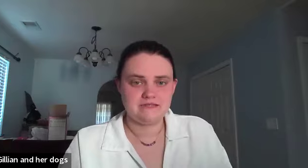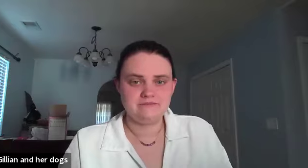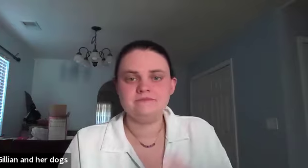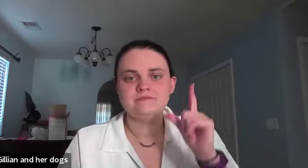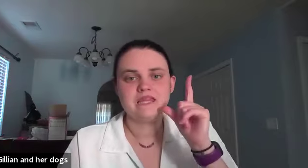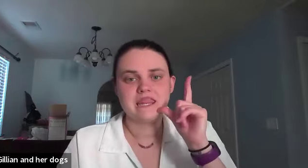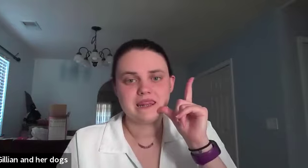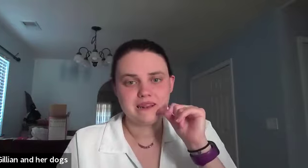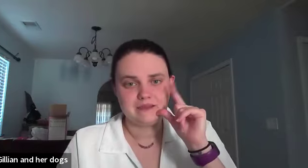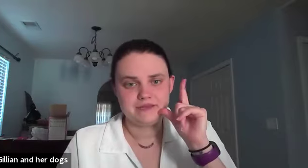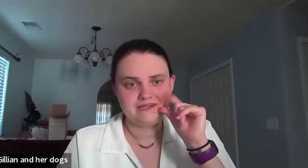Lemon, lemon.